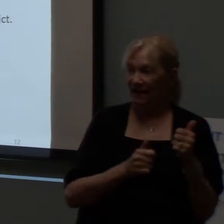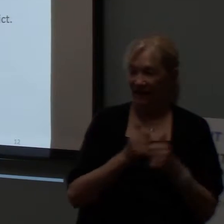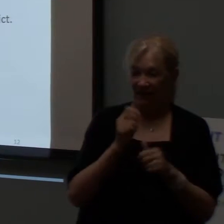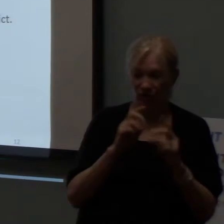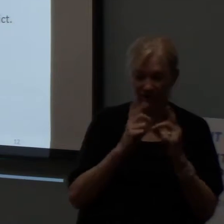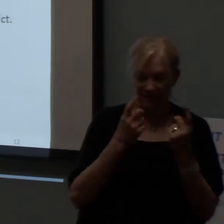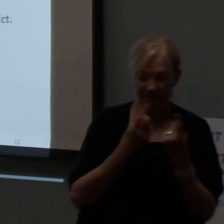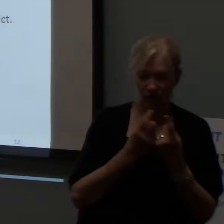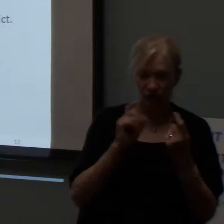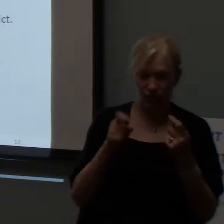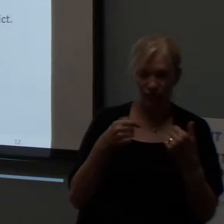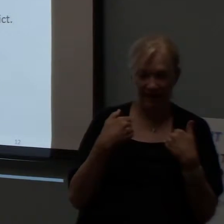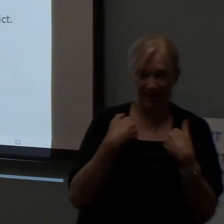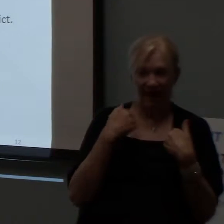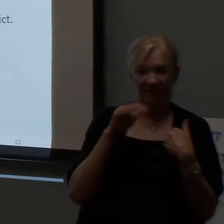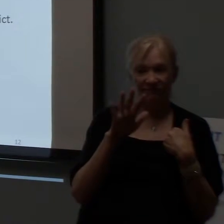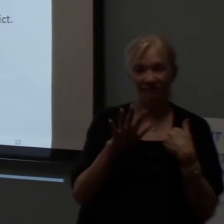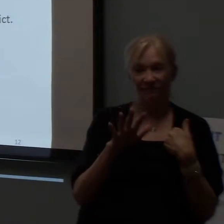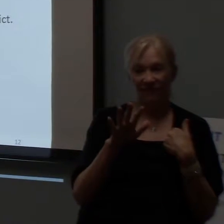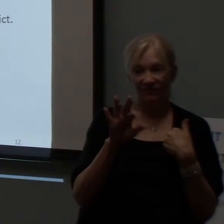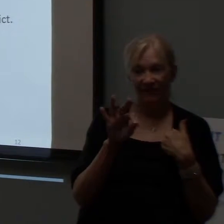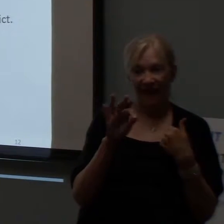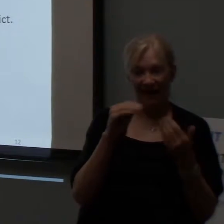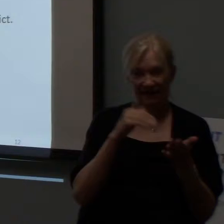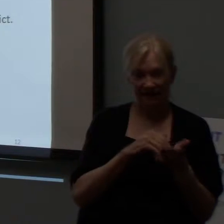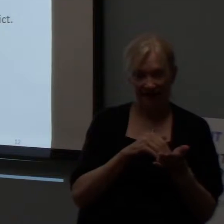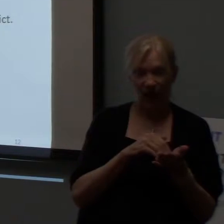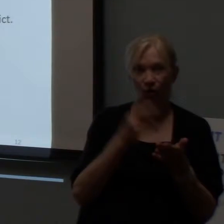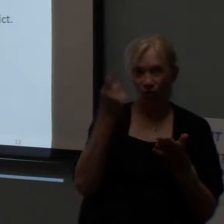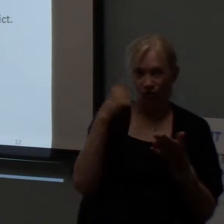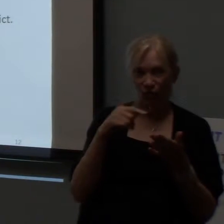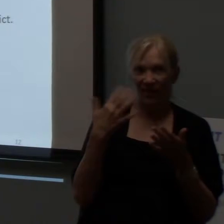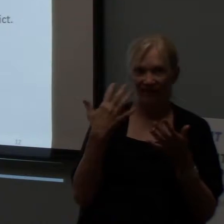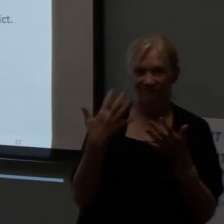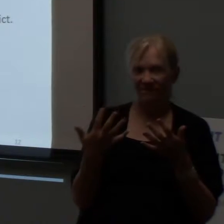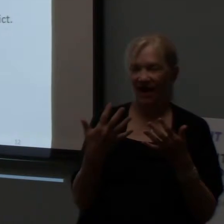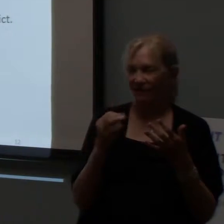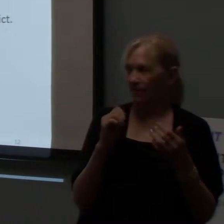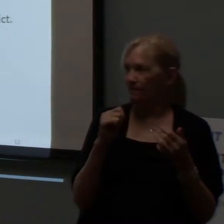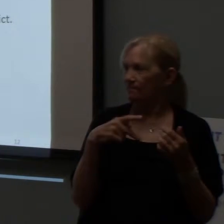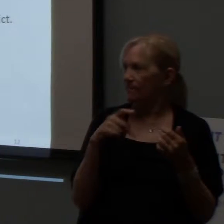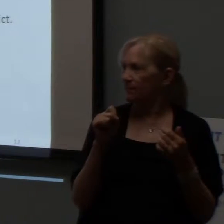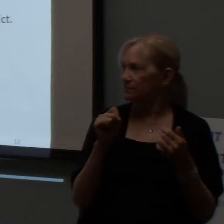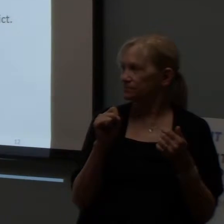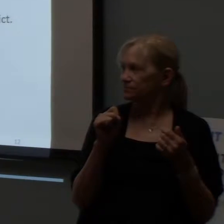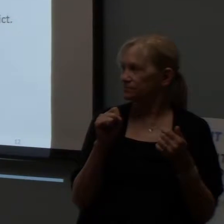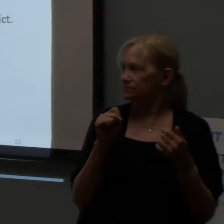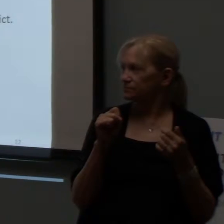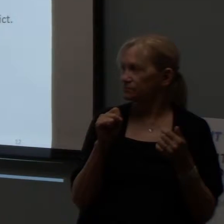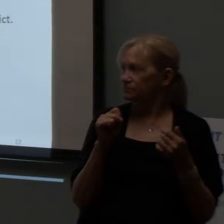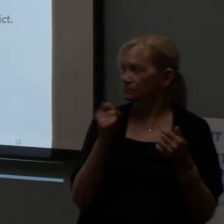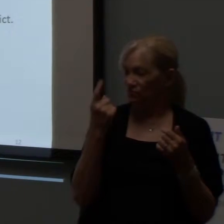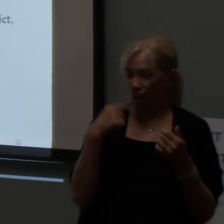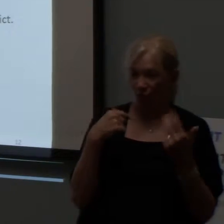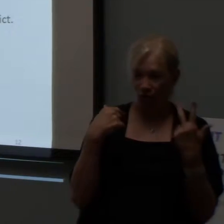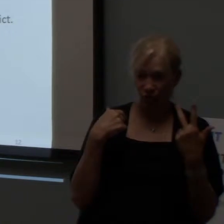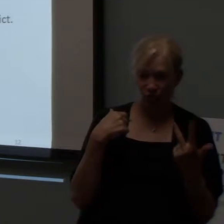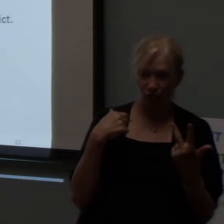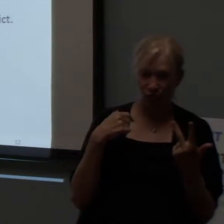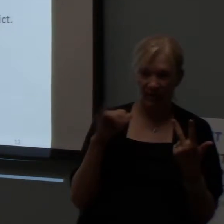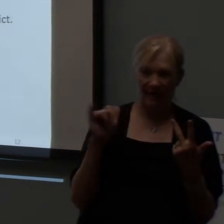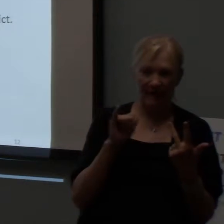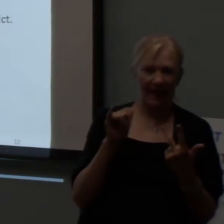have approximately 59,000 residents. That's for the 5 district maps. For the 3 district maps, you'll see it's more